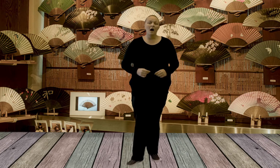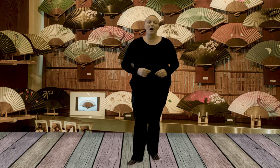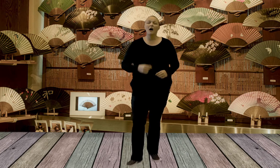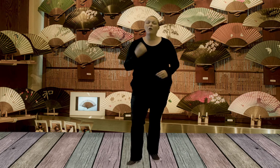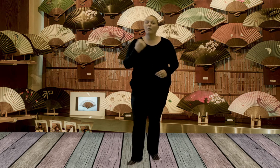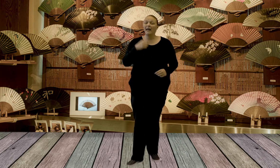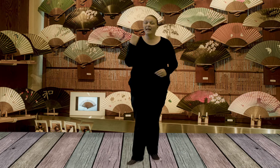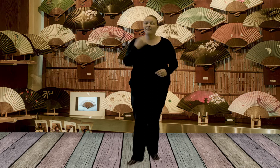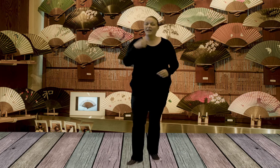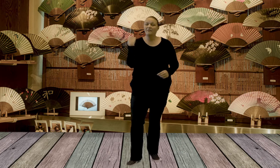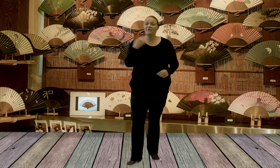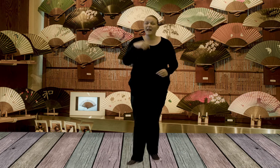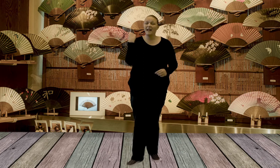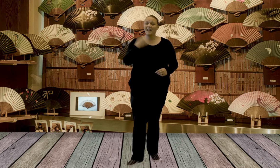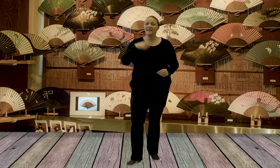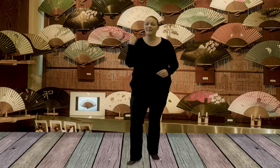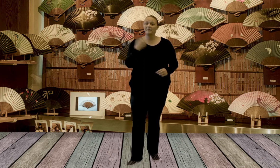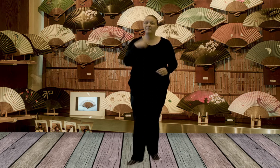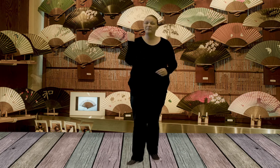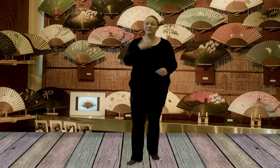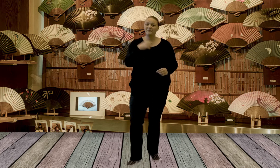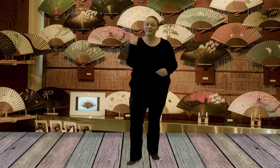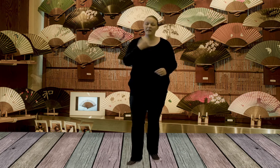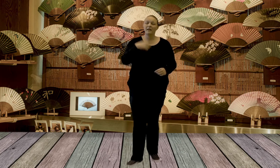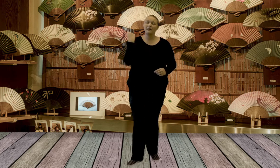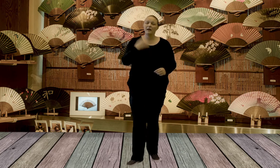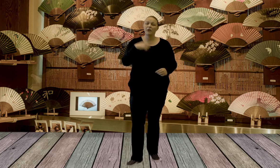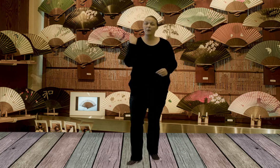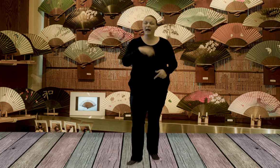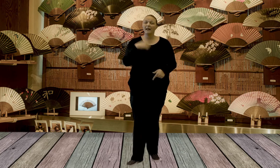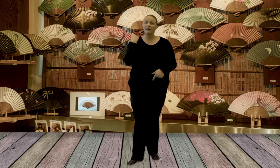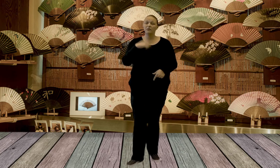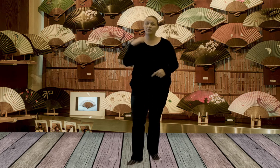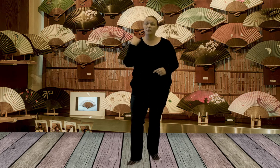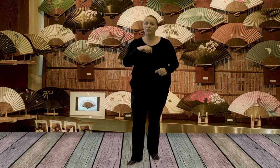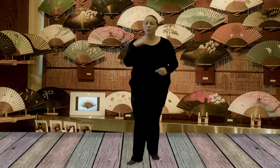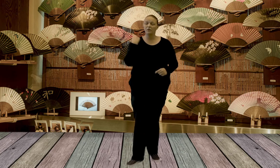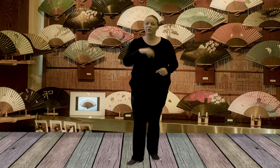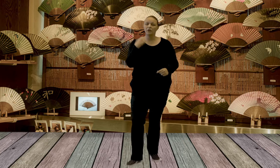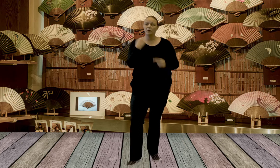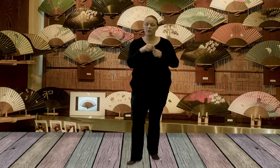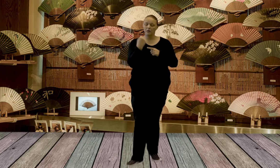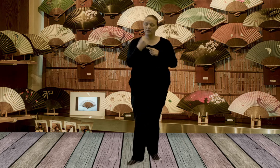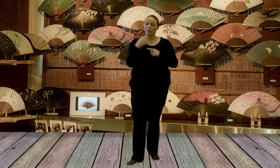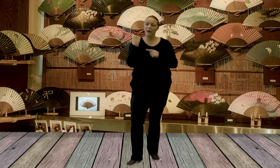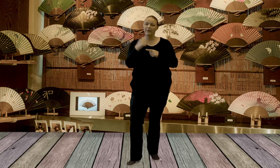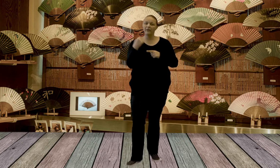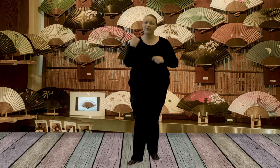a waving fan. Now, can you add to your wooden shoe the waving